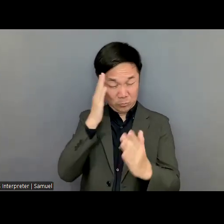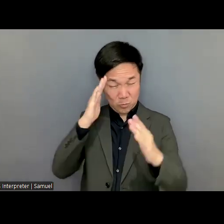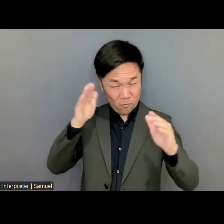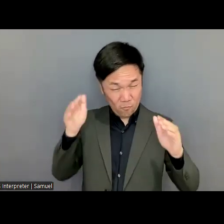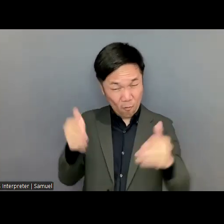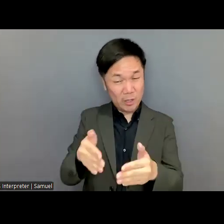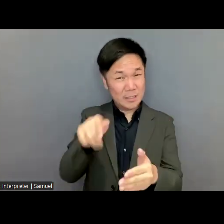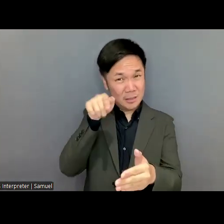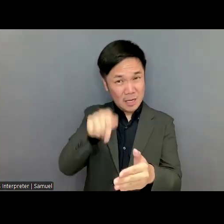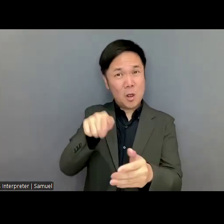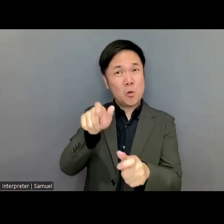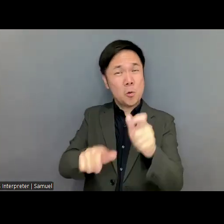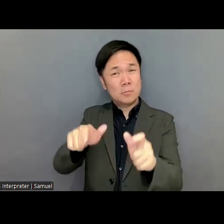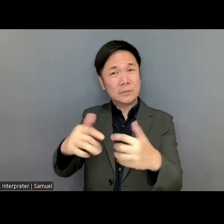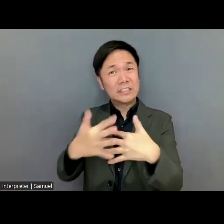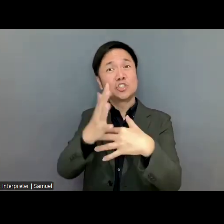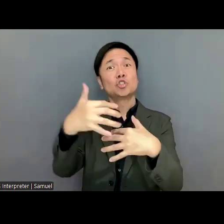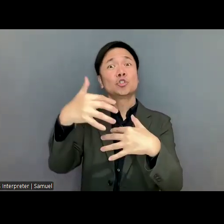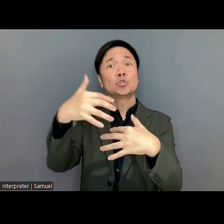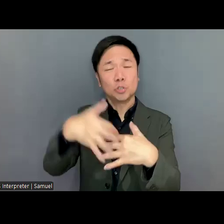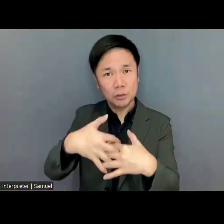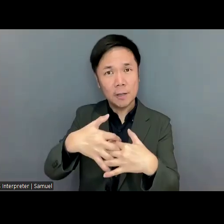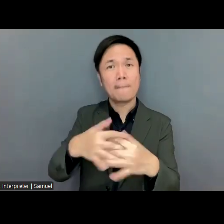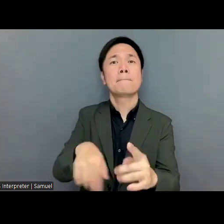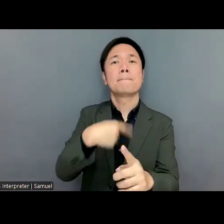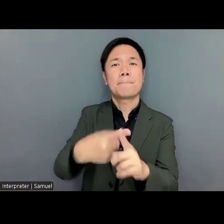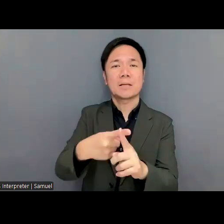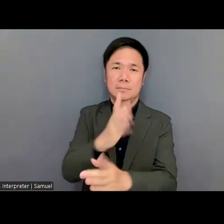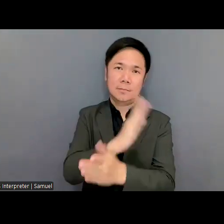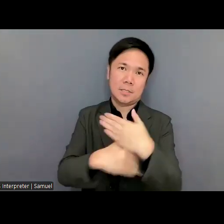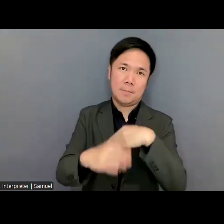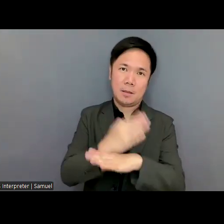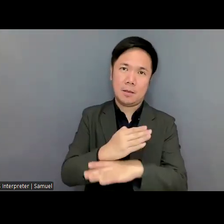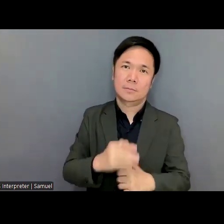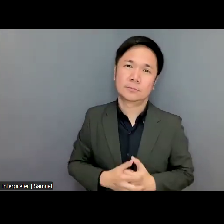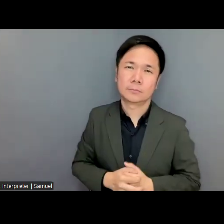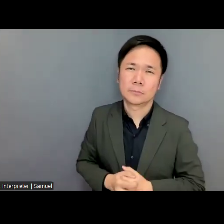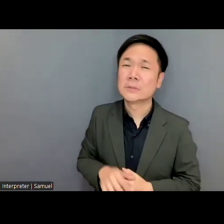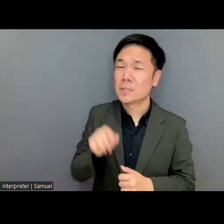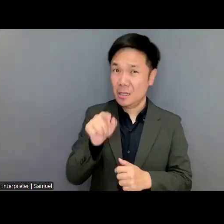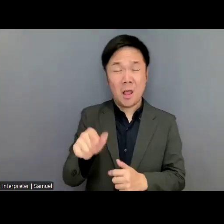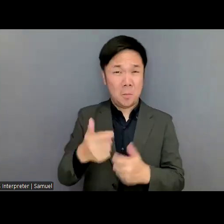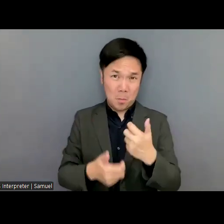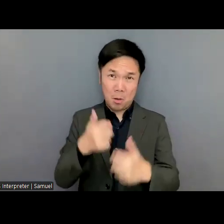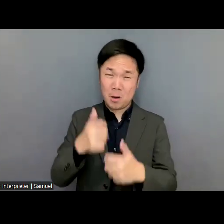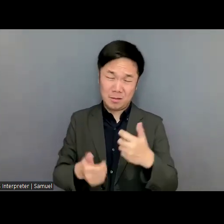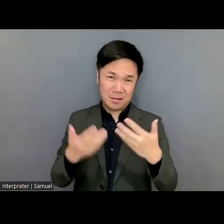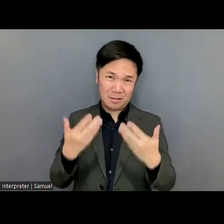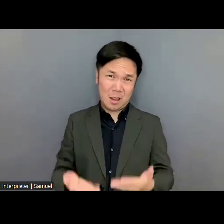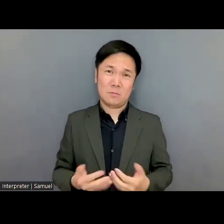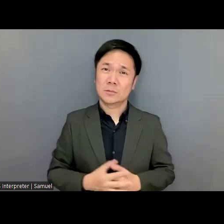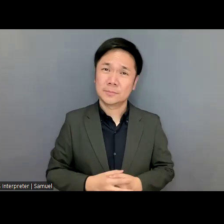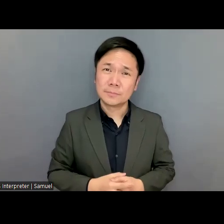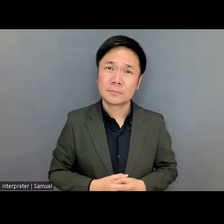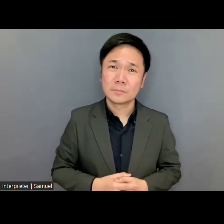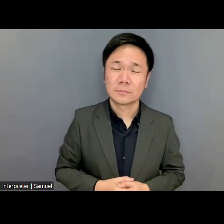facing indigenous people with disabilities, as real issues that we are faced with. So I